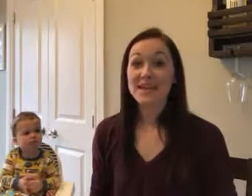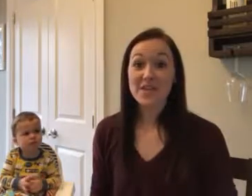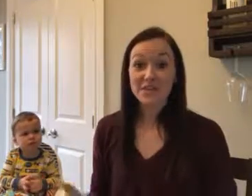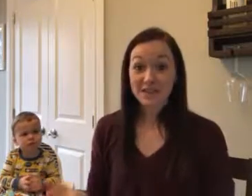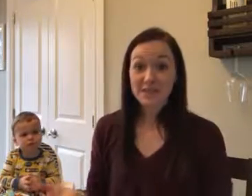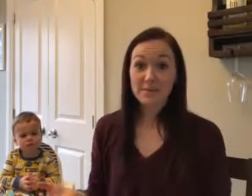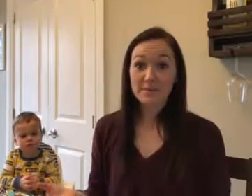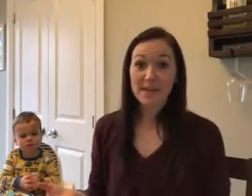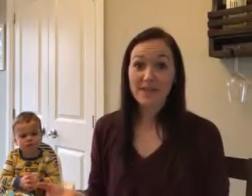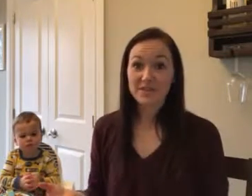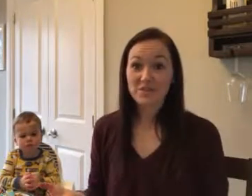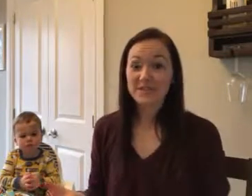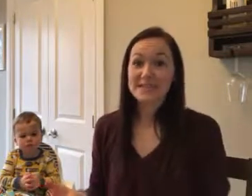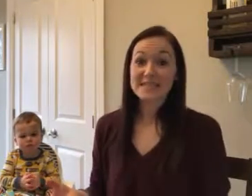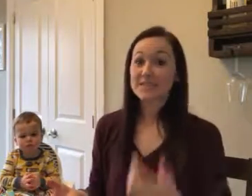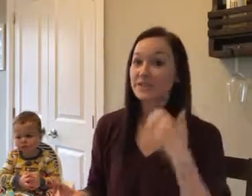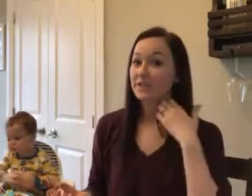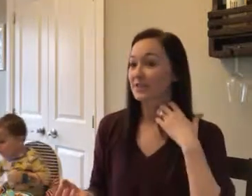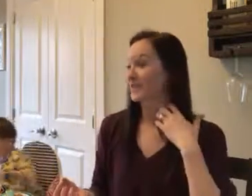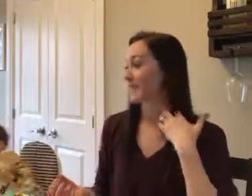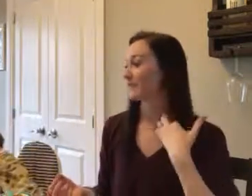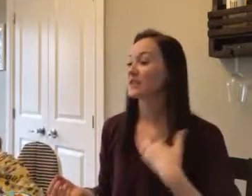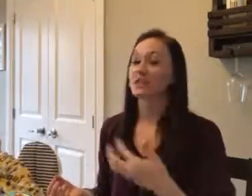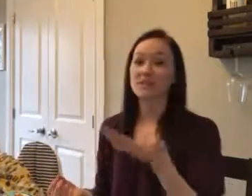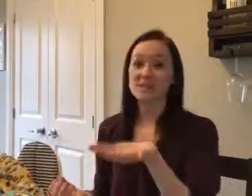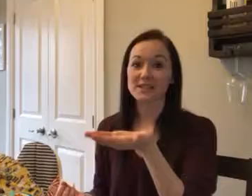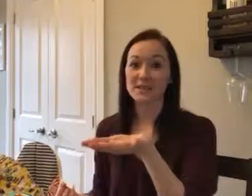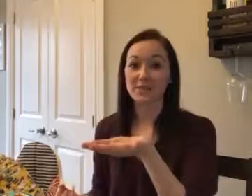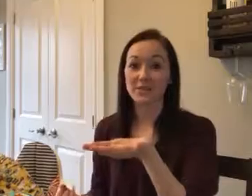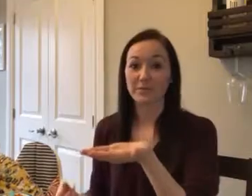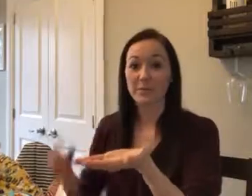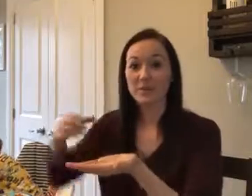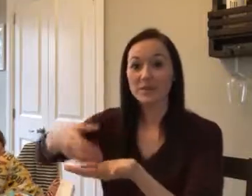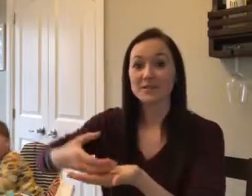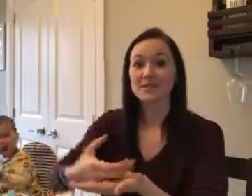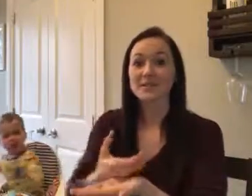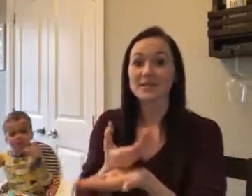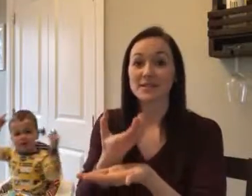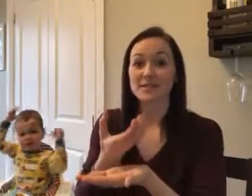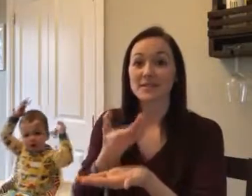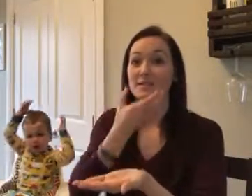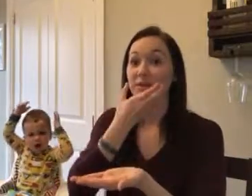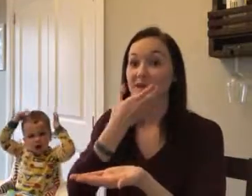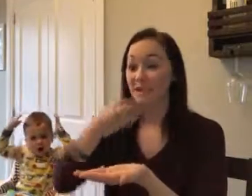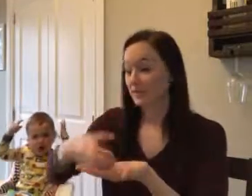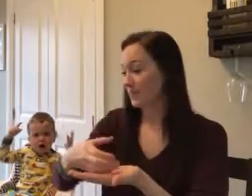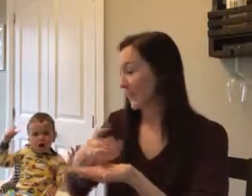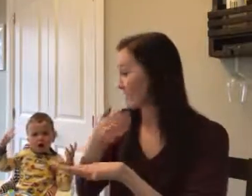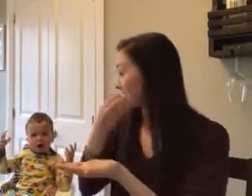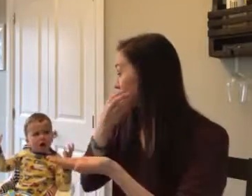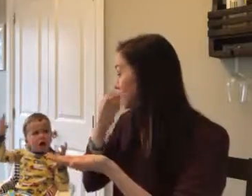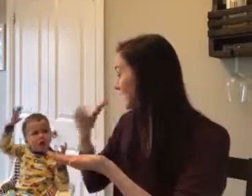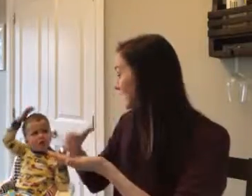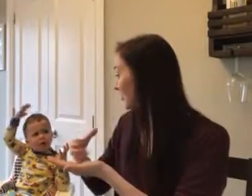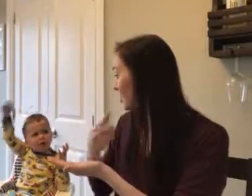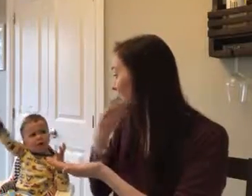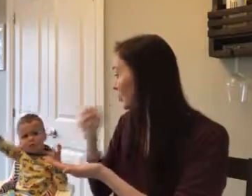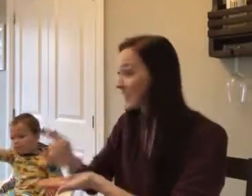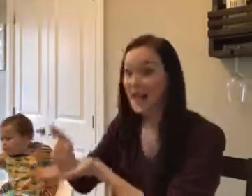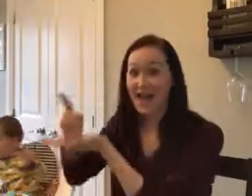Another thing that people might have in the morning is cereal. The sign for cereal is like you have a bowl and bring it up to your mouth. Oh, you need